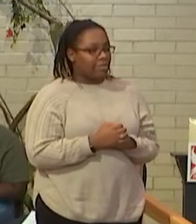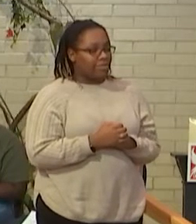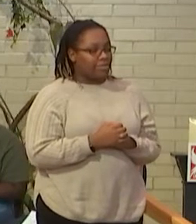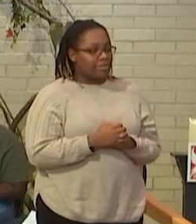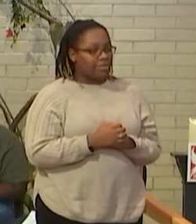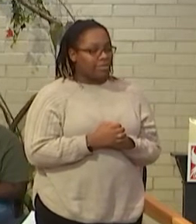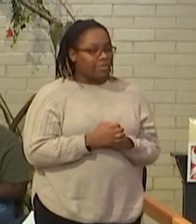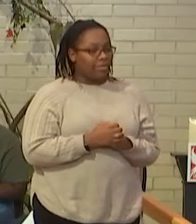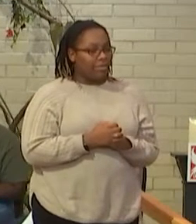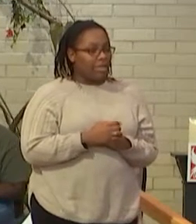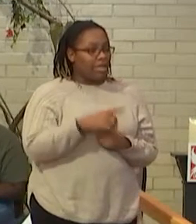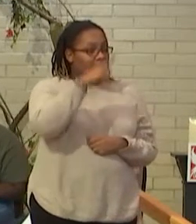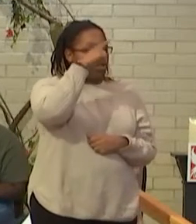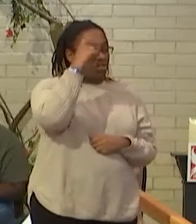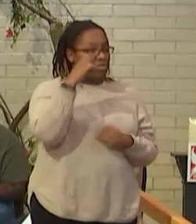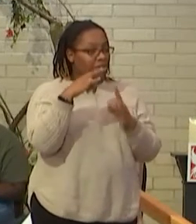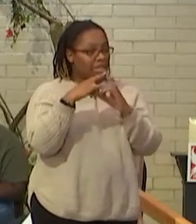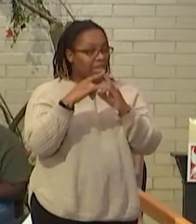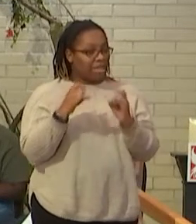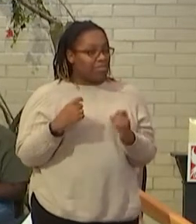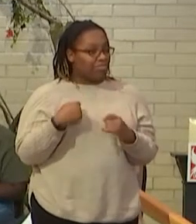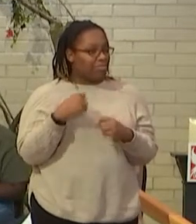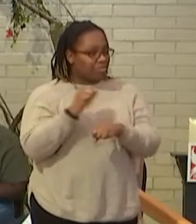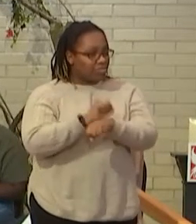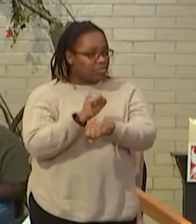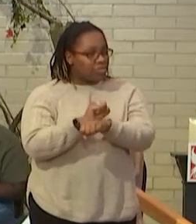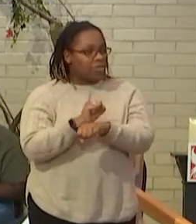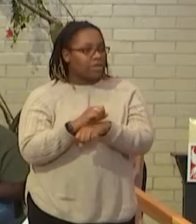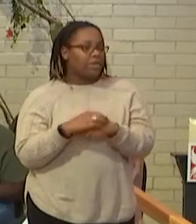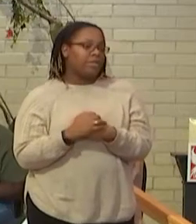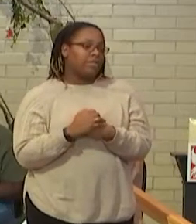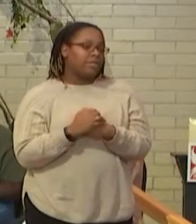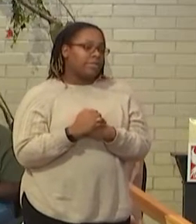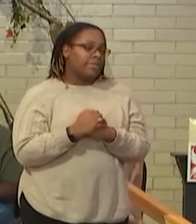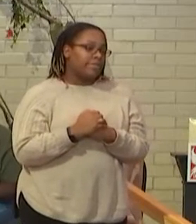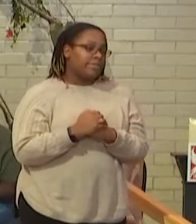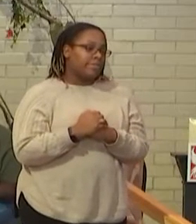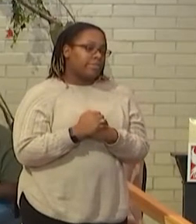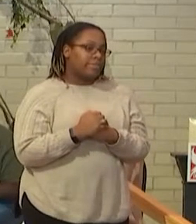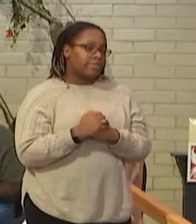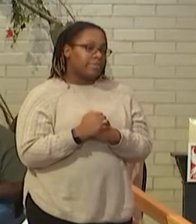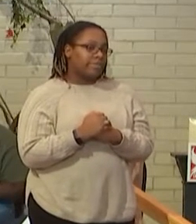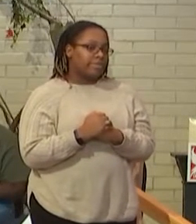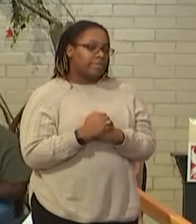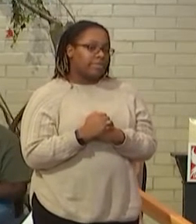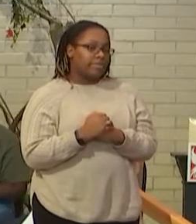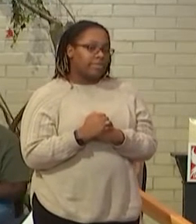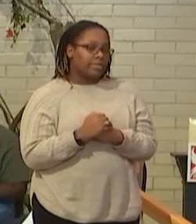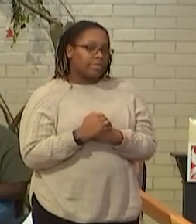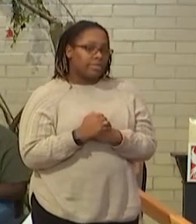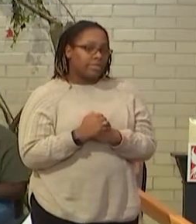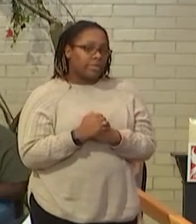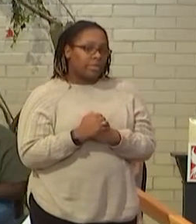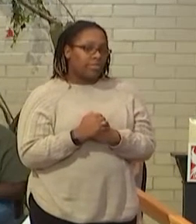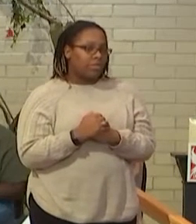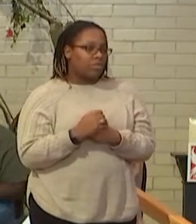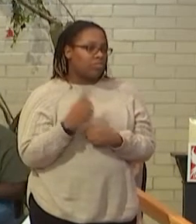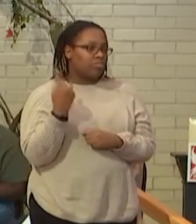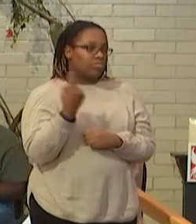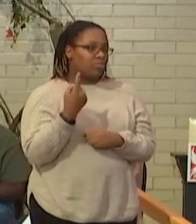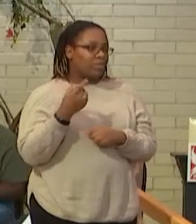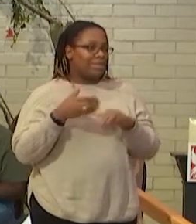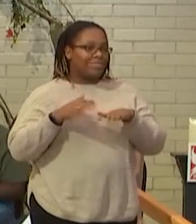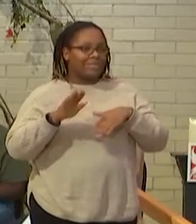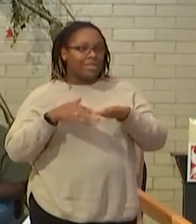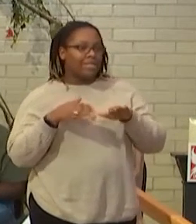at a camp, and it's located in Washington State, Camp Camrock. And so there, we're always going on hikes, we're always